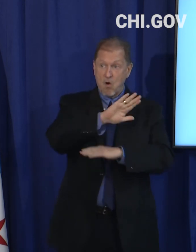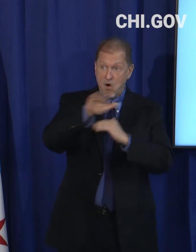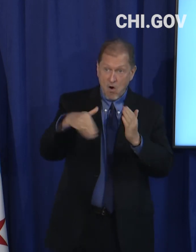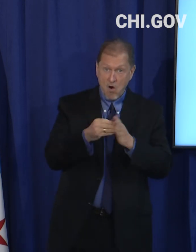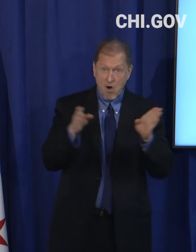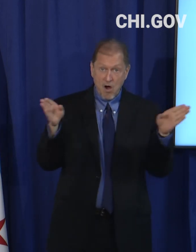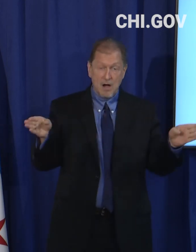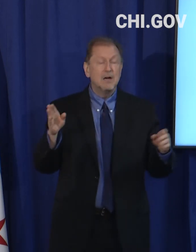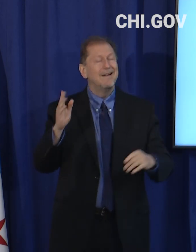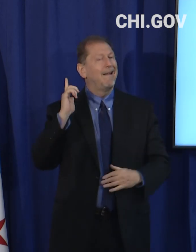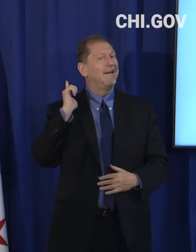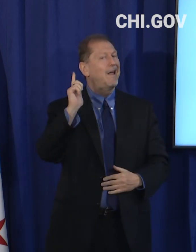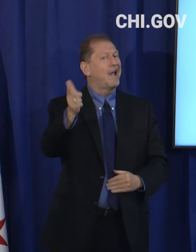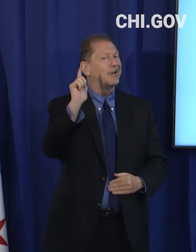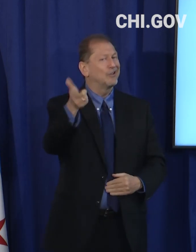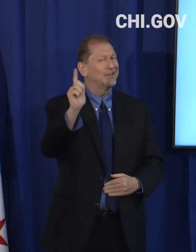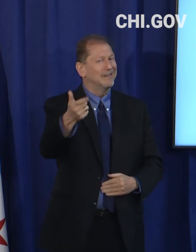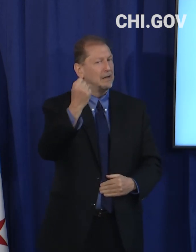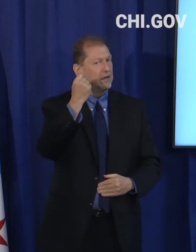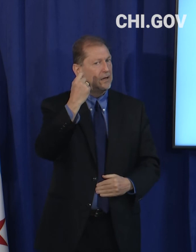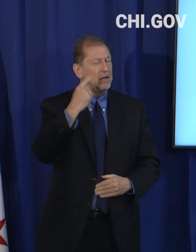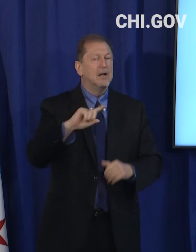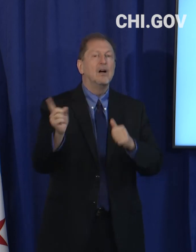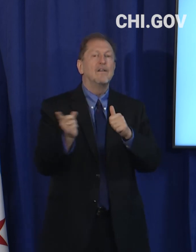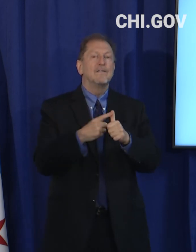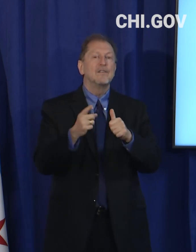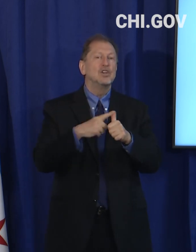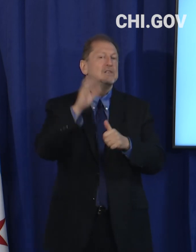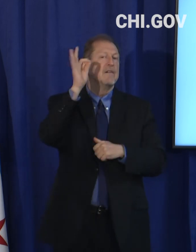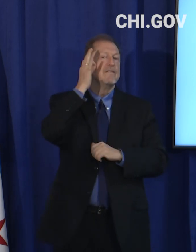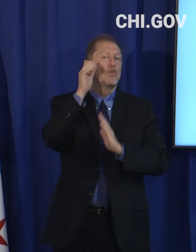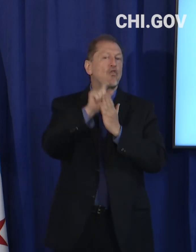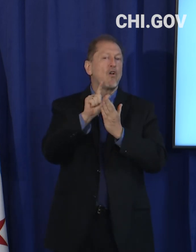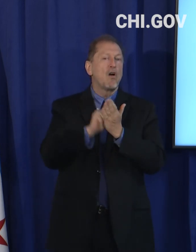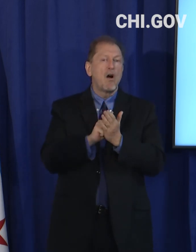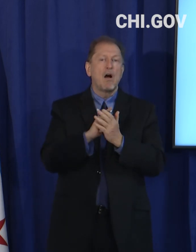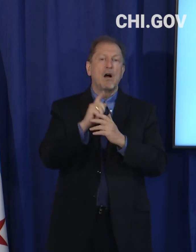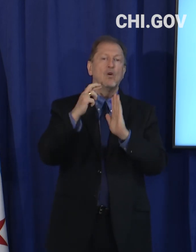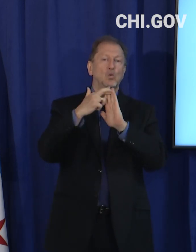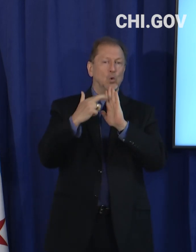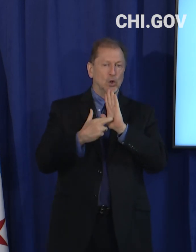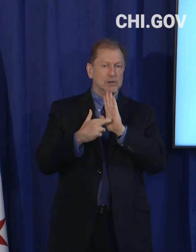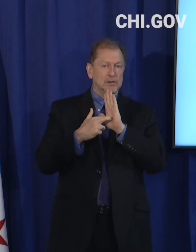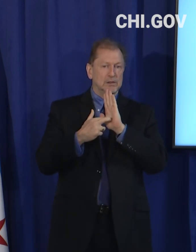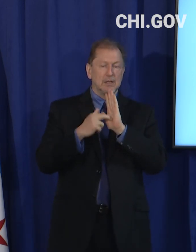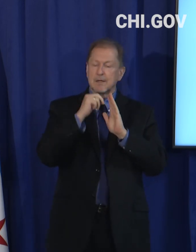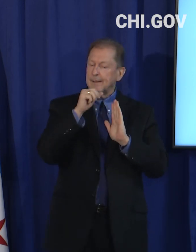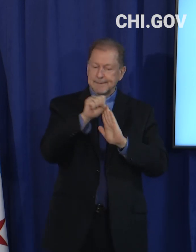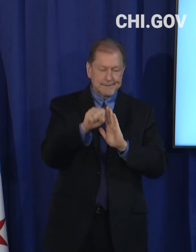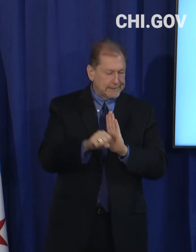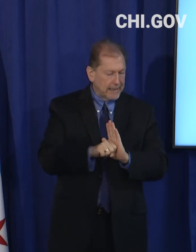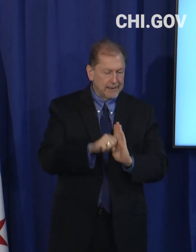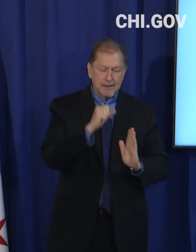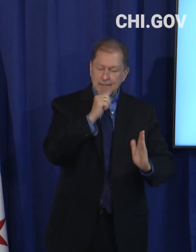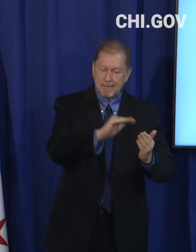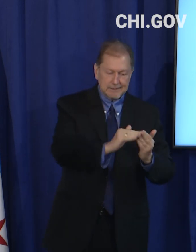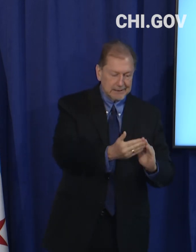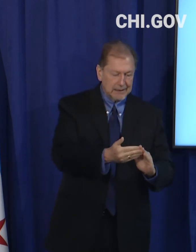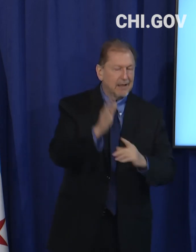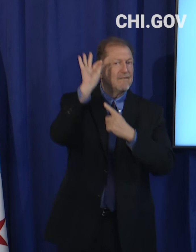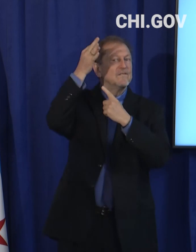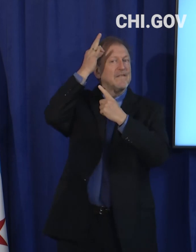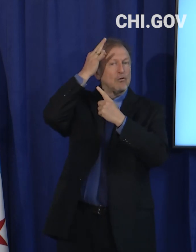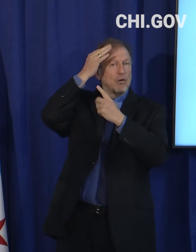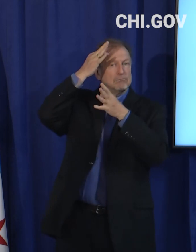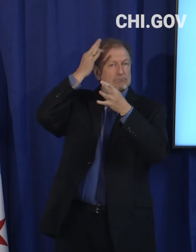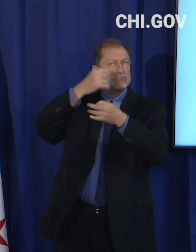and the order thereafter is determined by federal rules, not state, not local, but federal